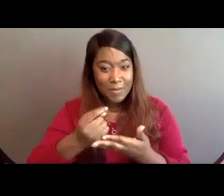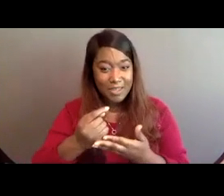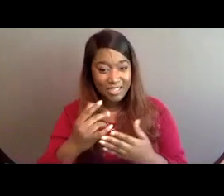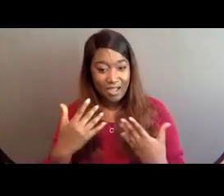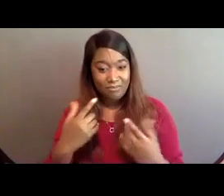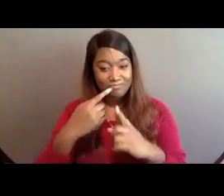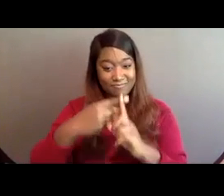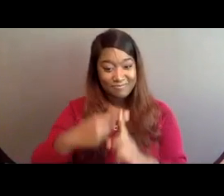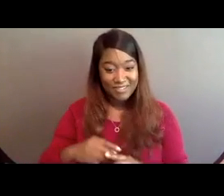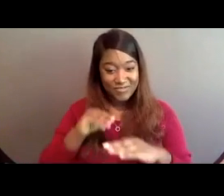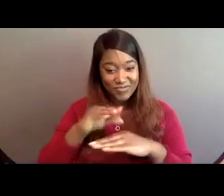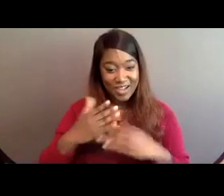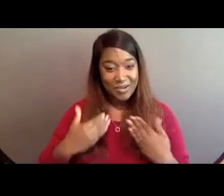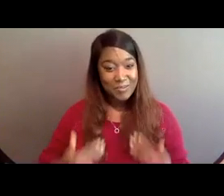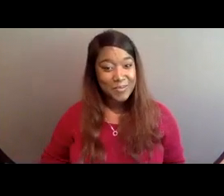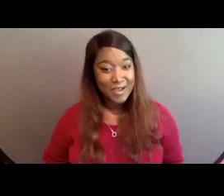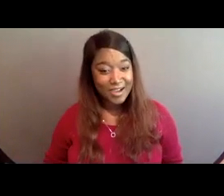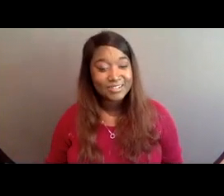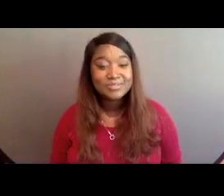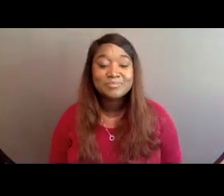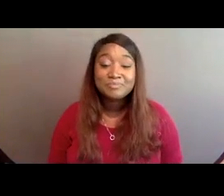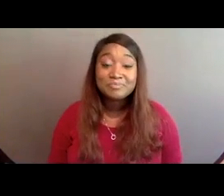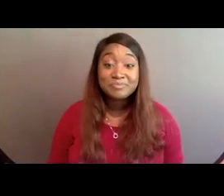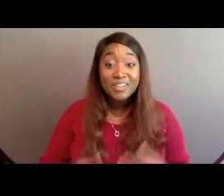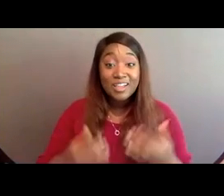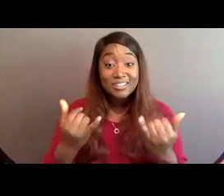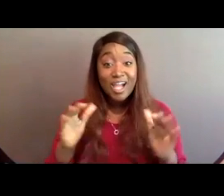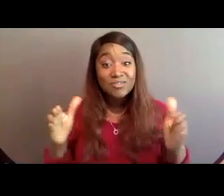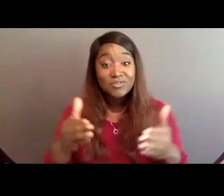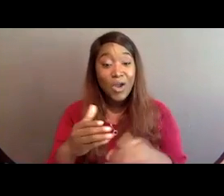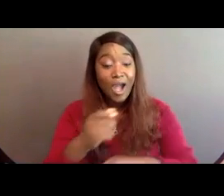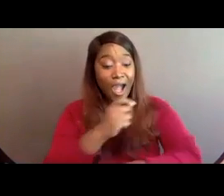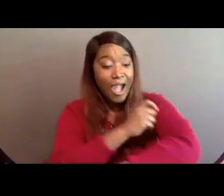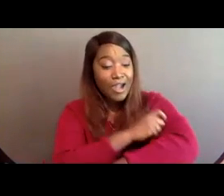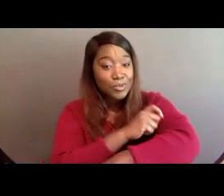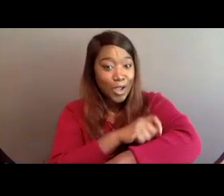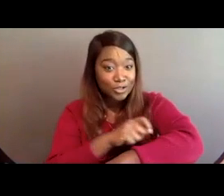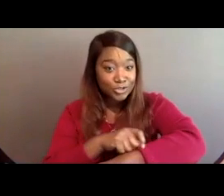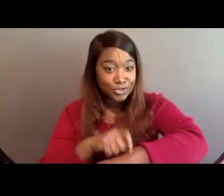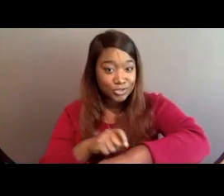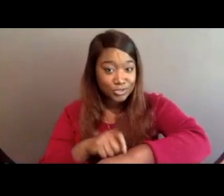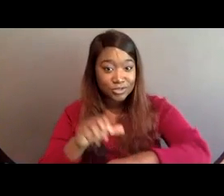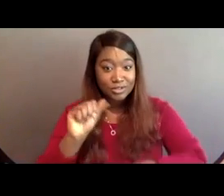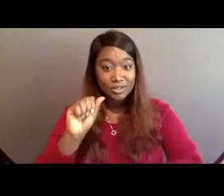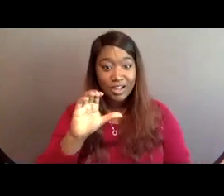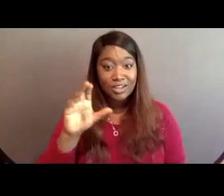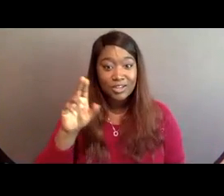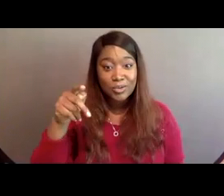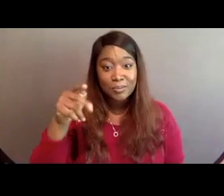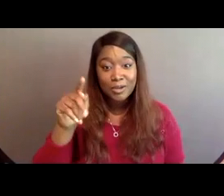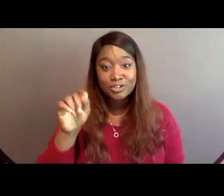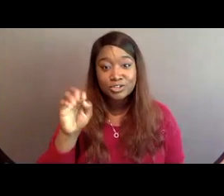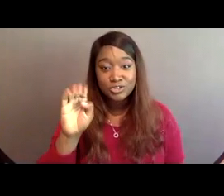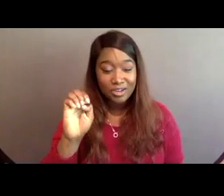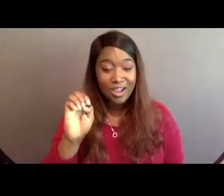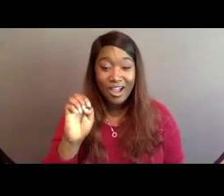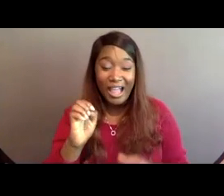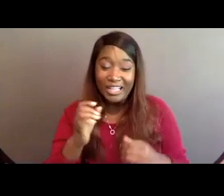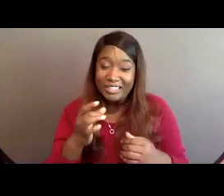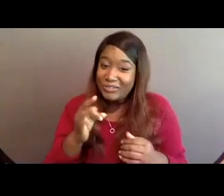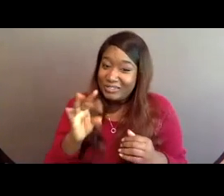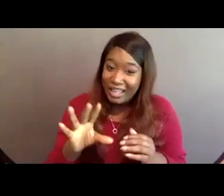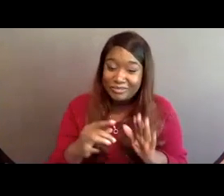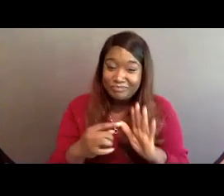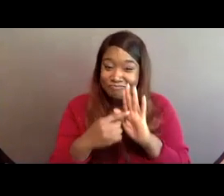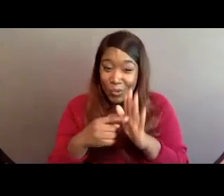So let's proceed and look at acupuncture. I don't often like to show needles in the body for those that are needle